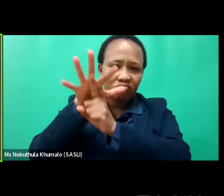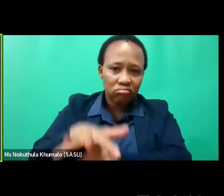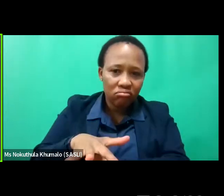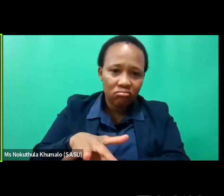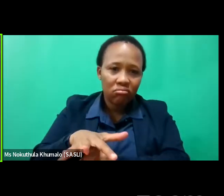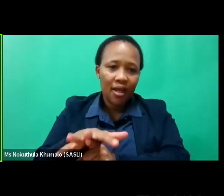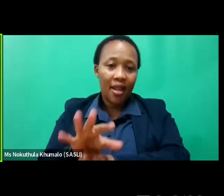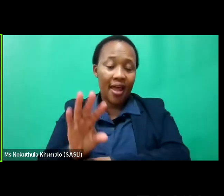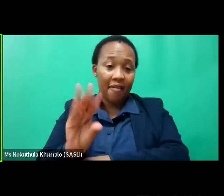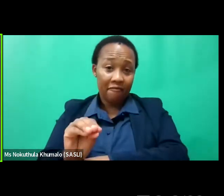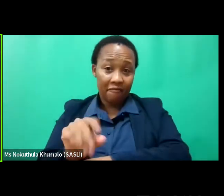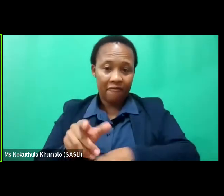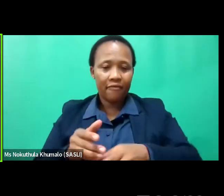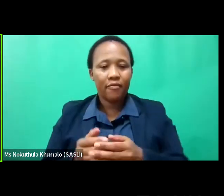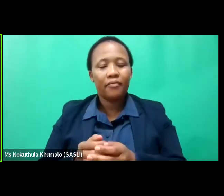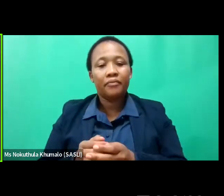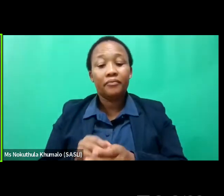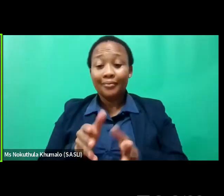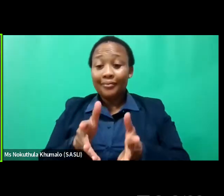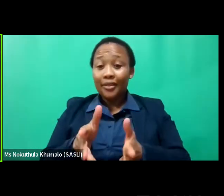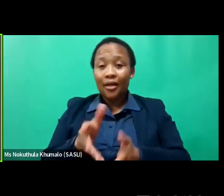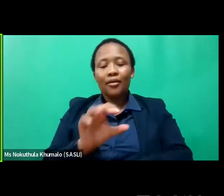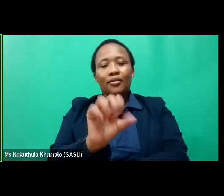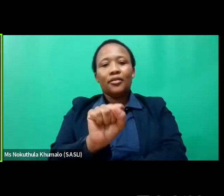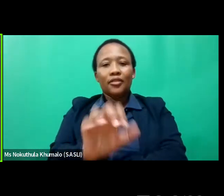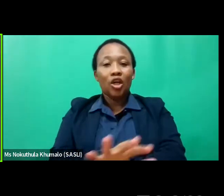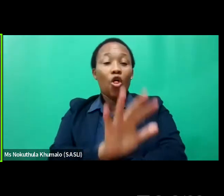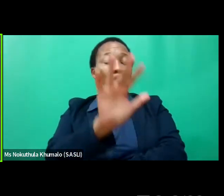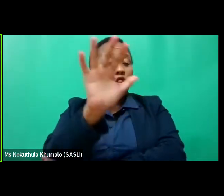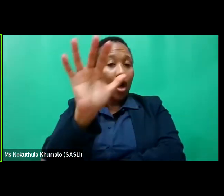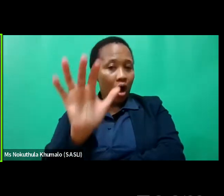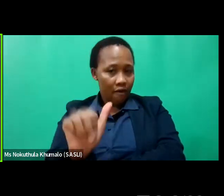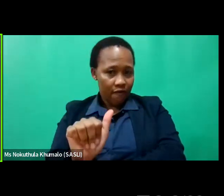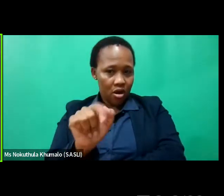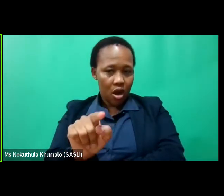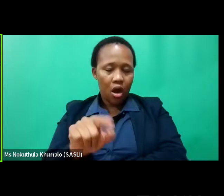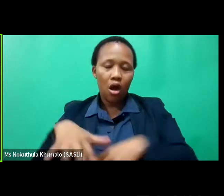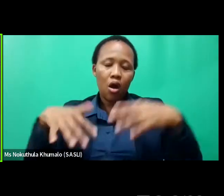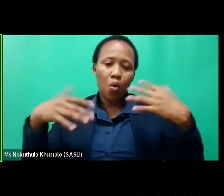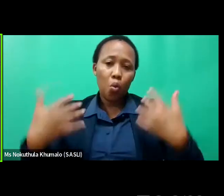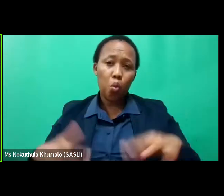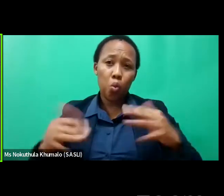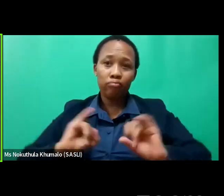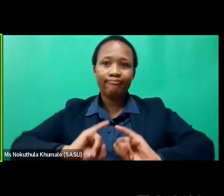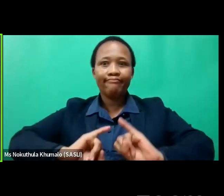South Africa is a nation that is extremely sensitive,